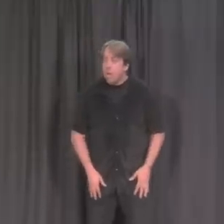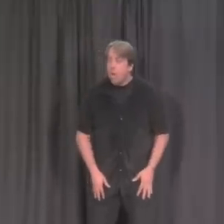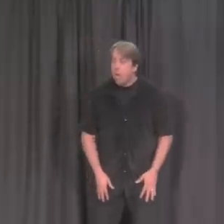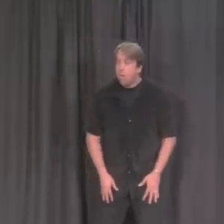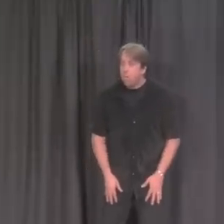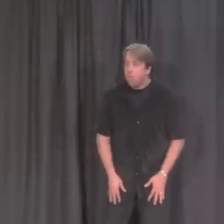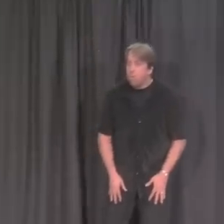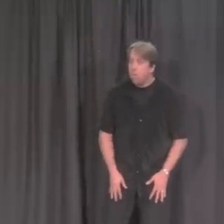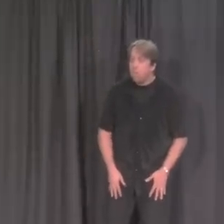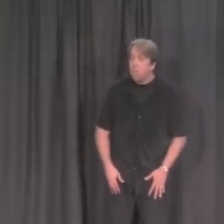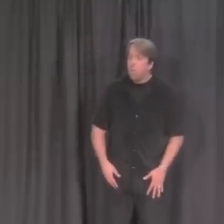and he went,